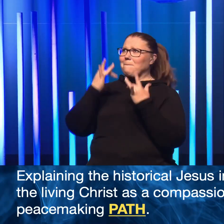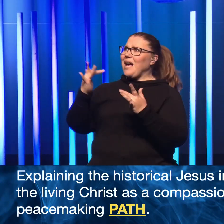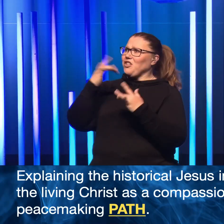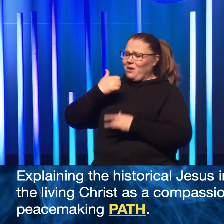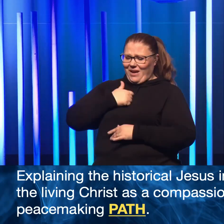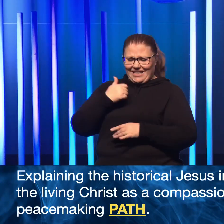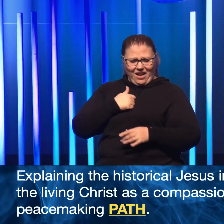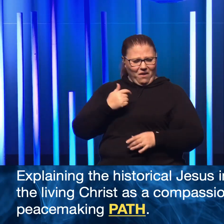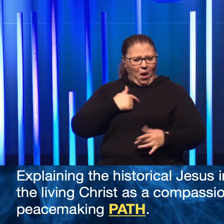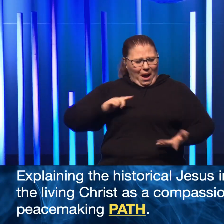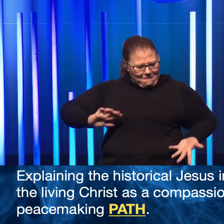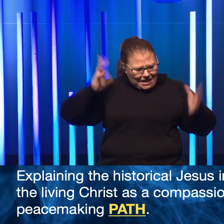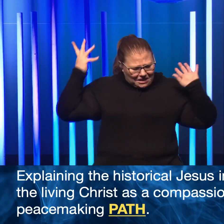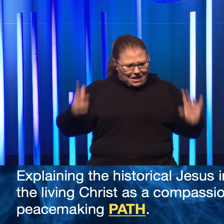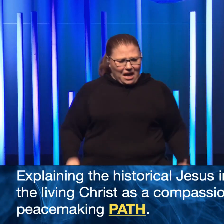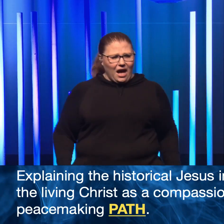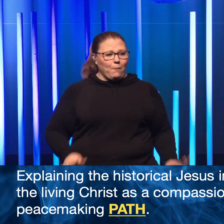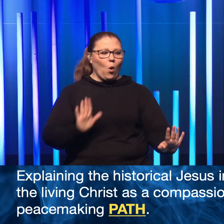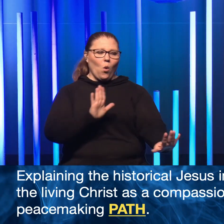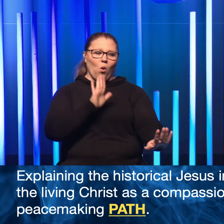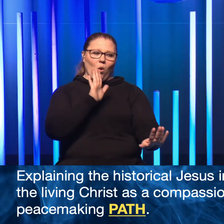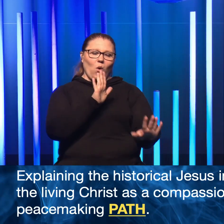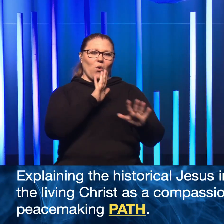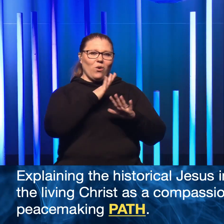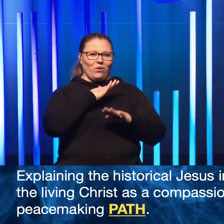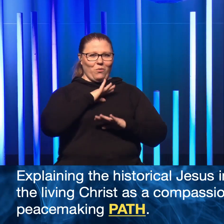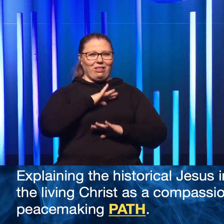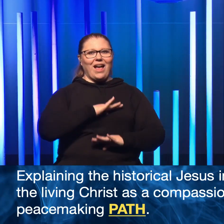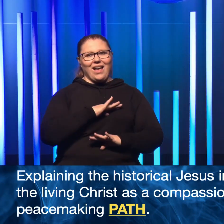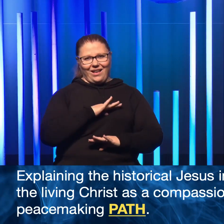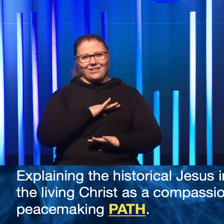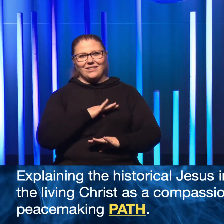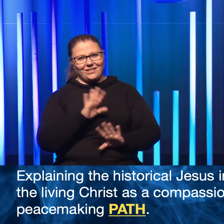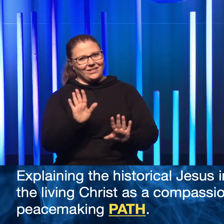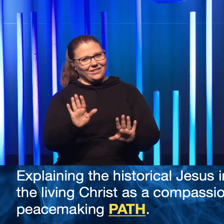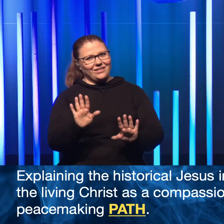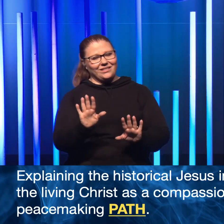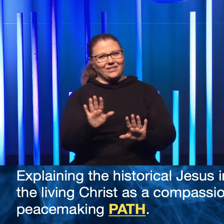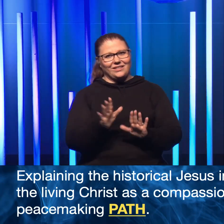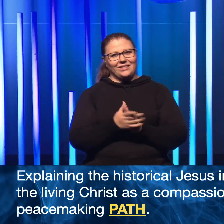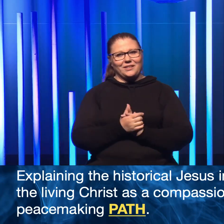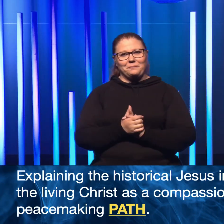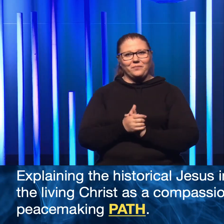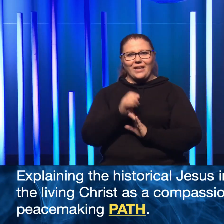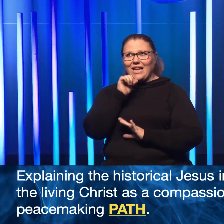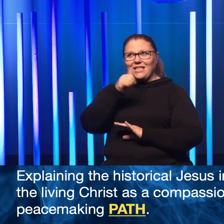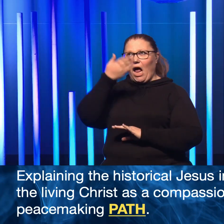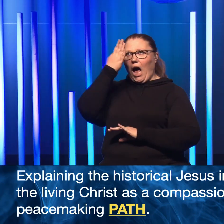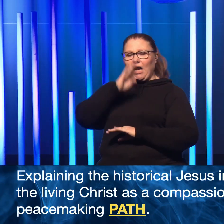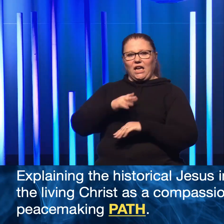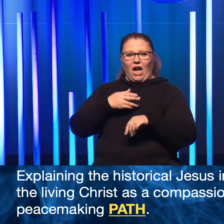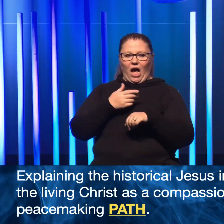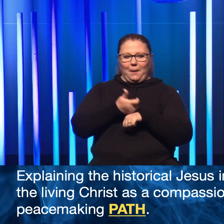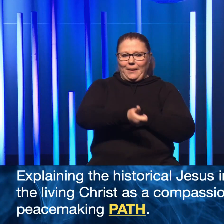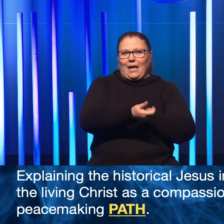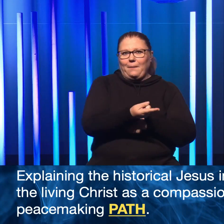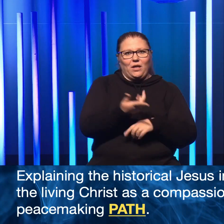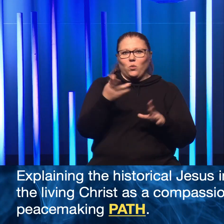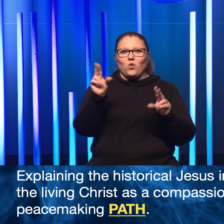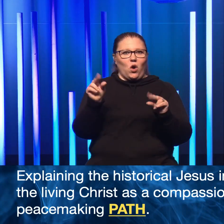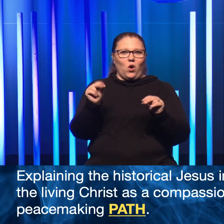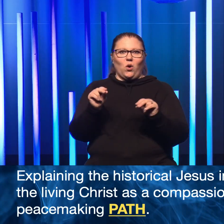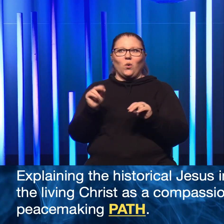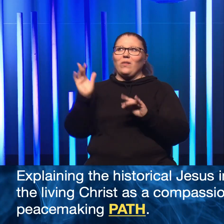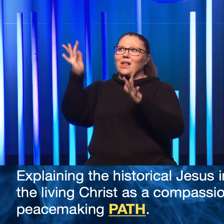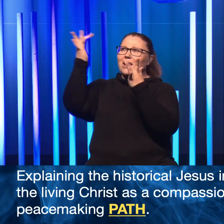man, I messed up. Hey, relax. Relax. That's not God. God's compassion.